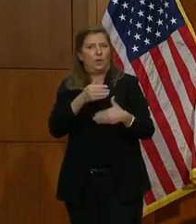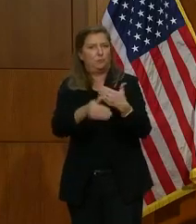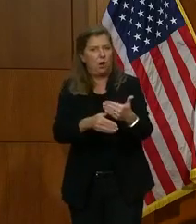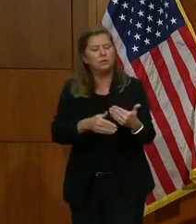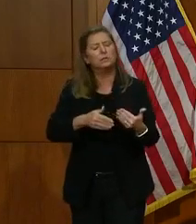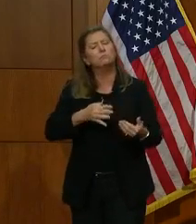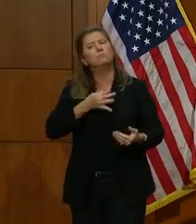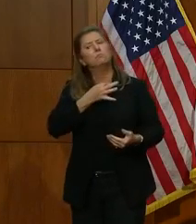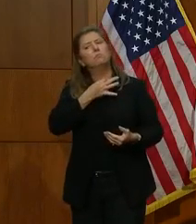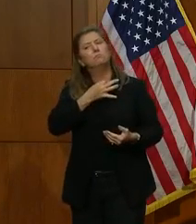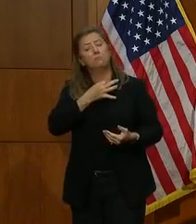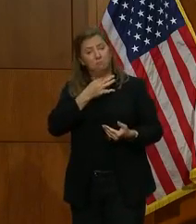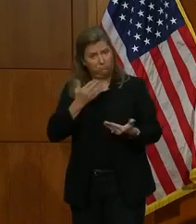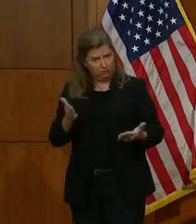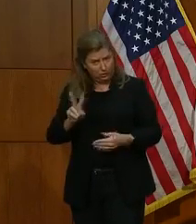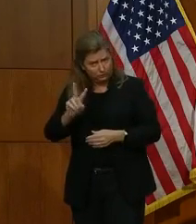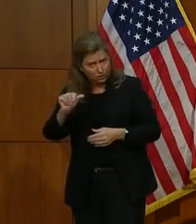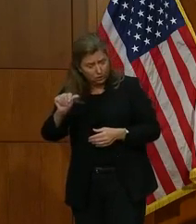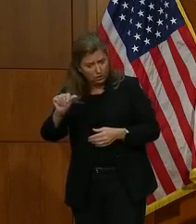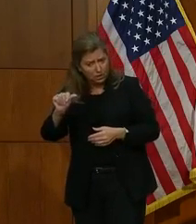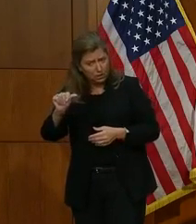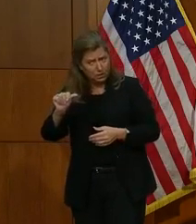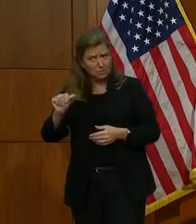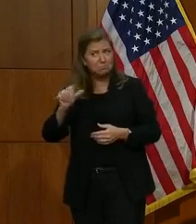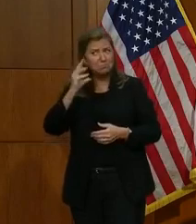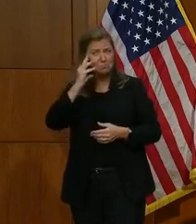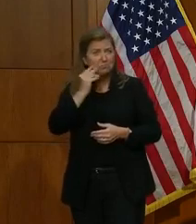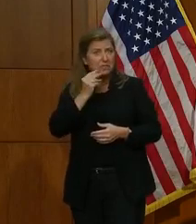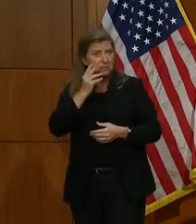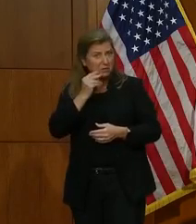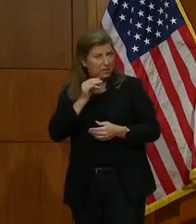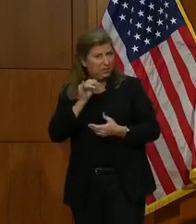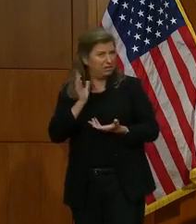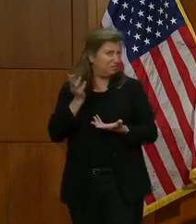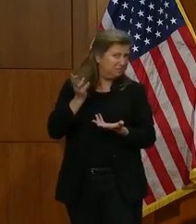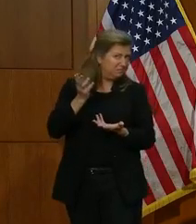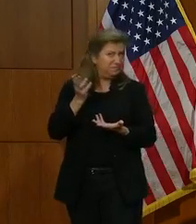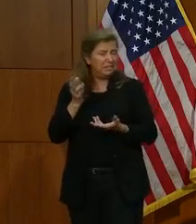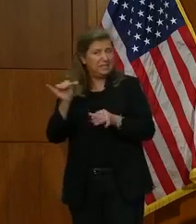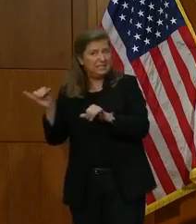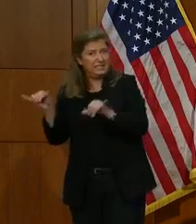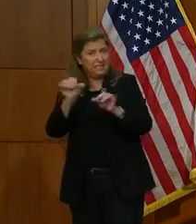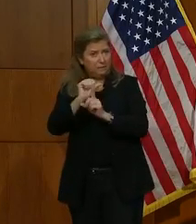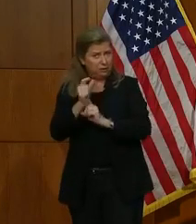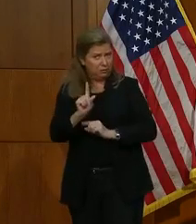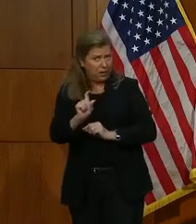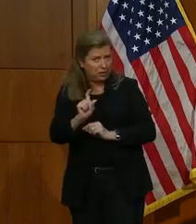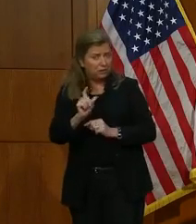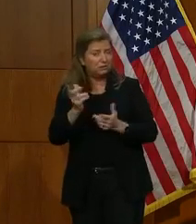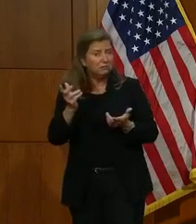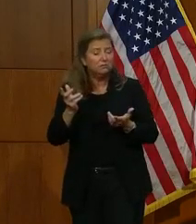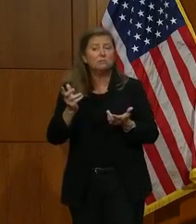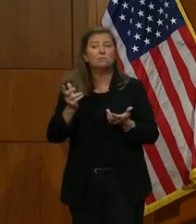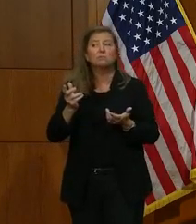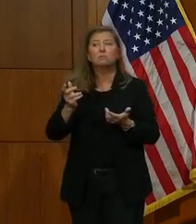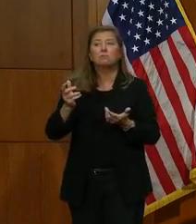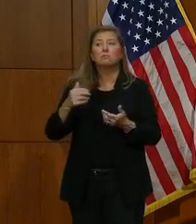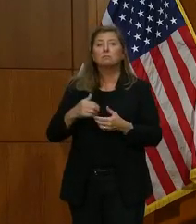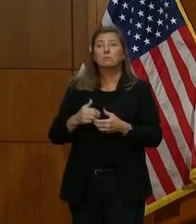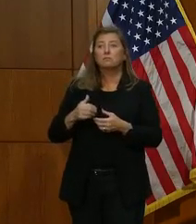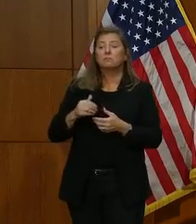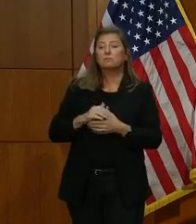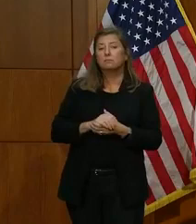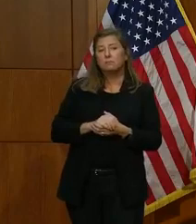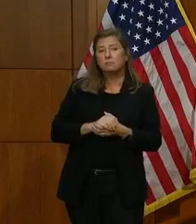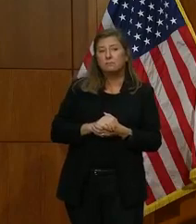was curious if Virginia is experiencing sort of a similar dynamic, if more guidance from the